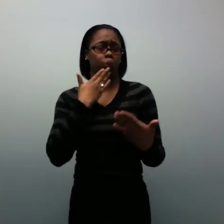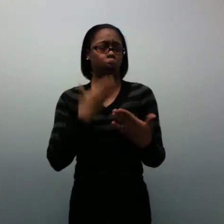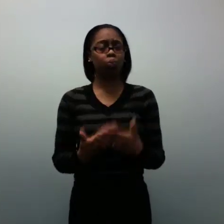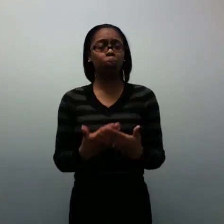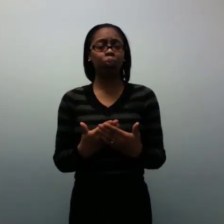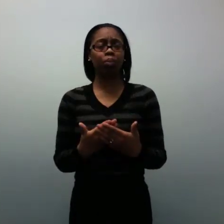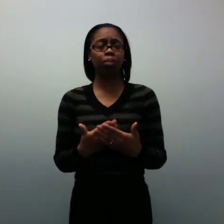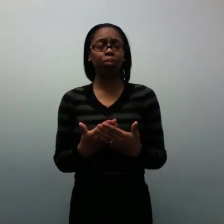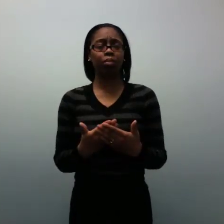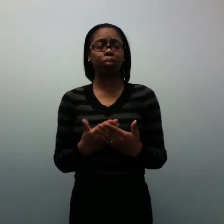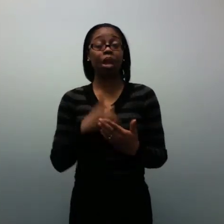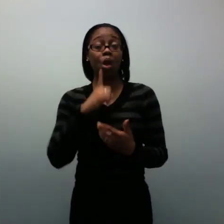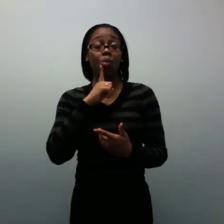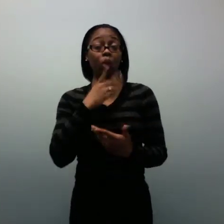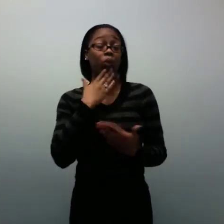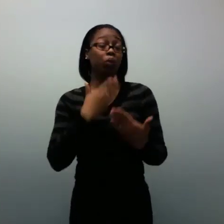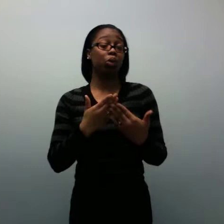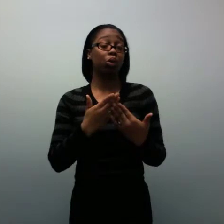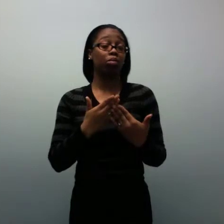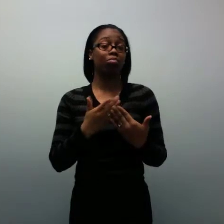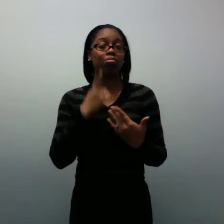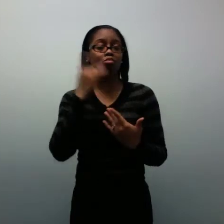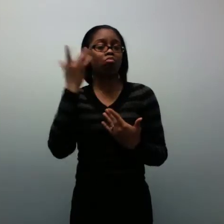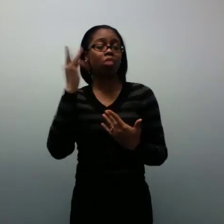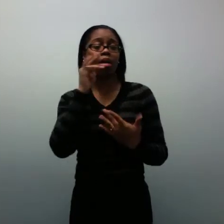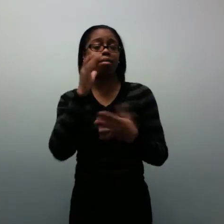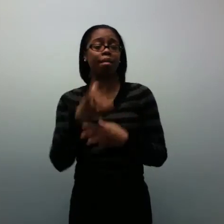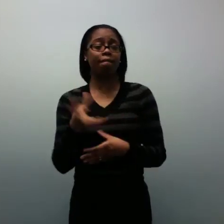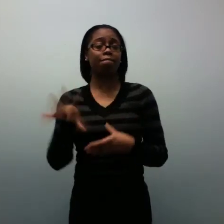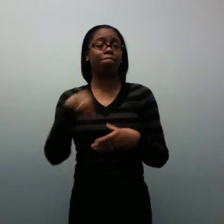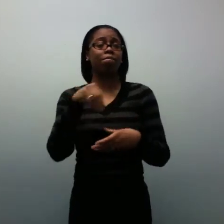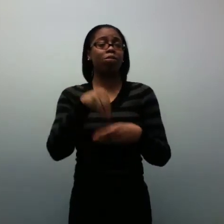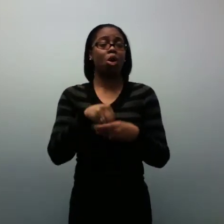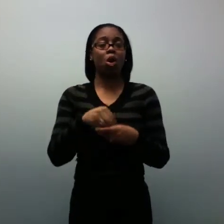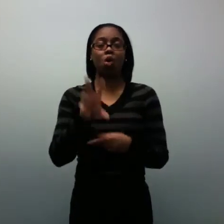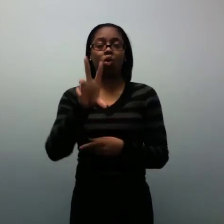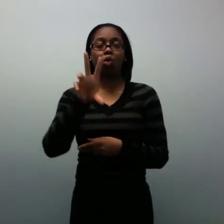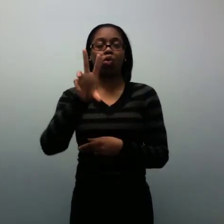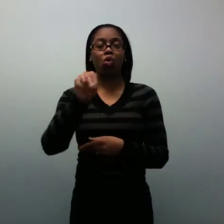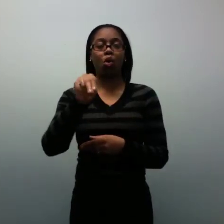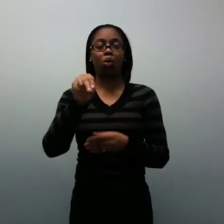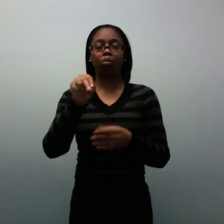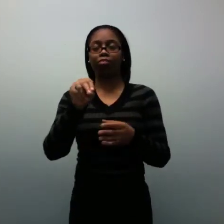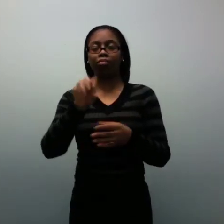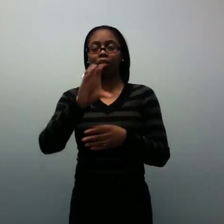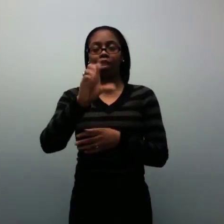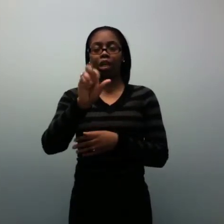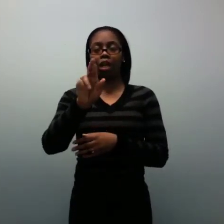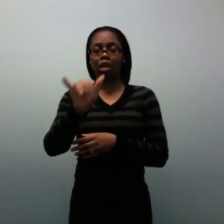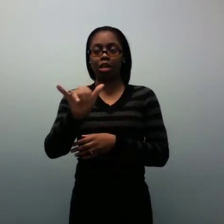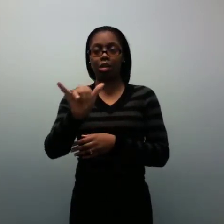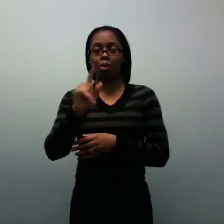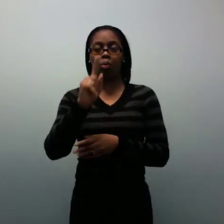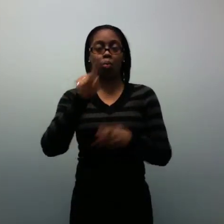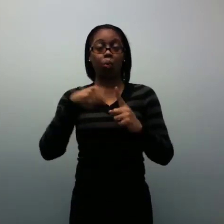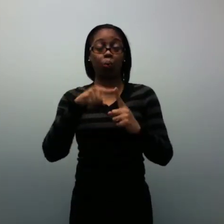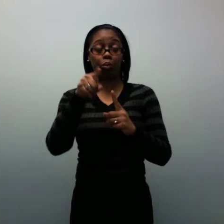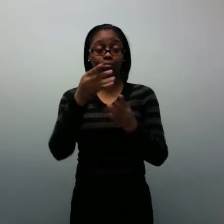it involves no carrying or renaming when you're multiplying. It's excellent if you have no calculator because there's no